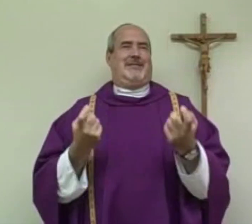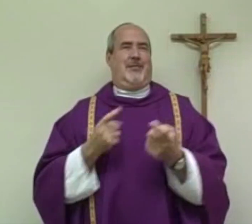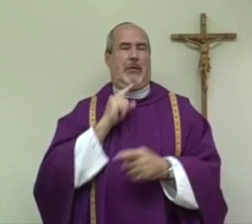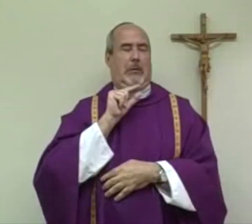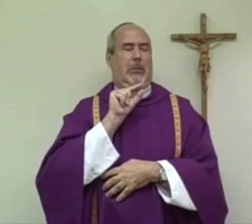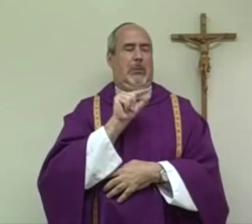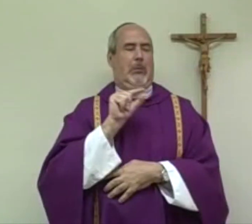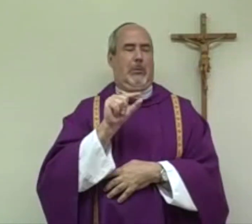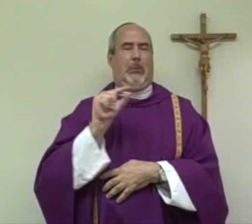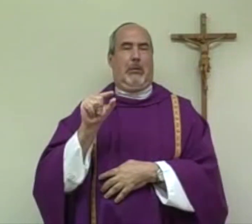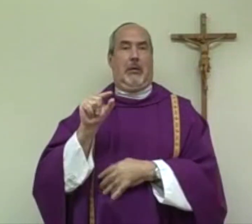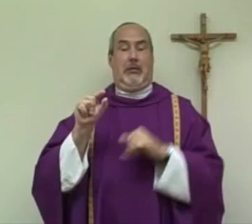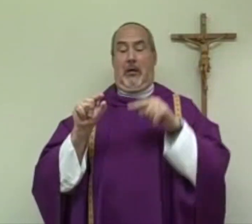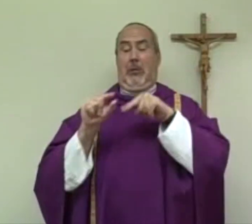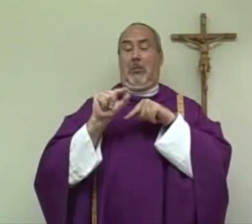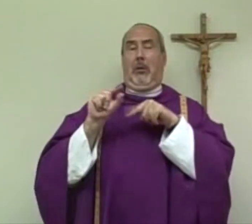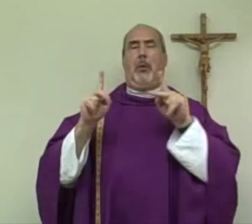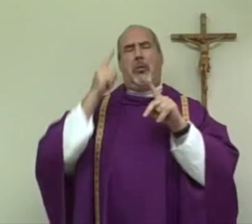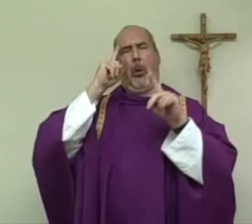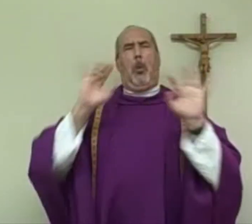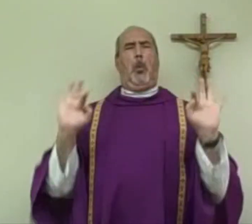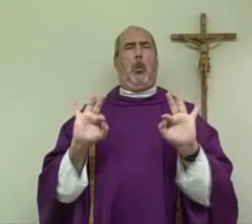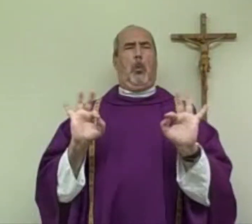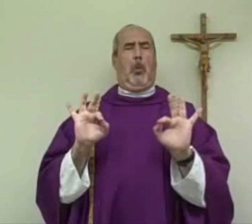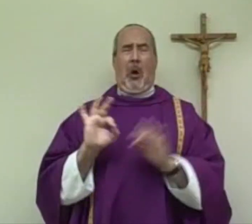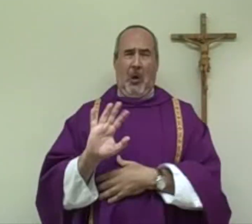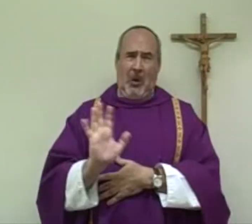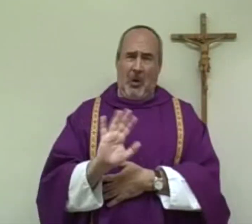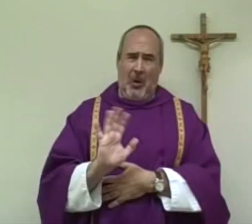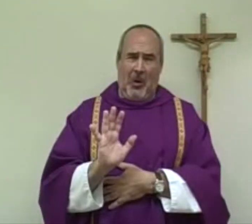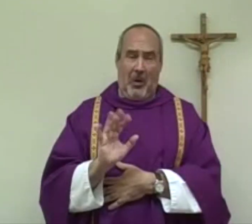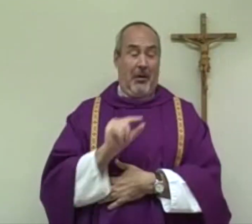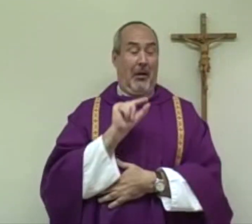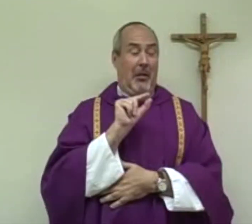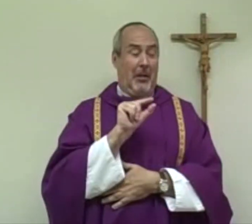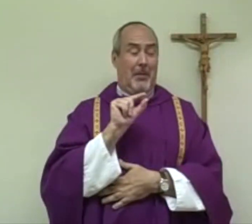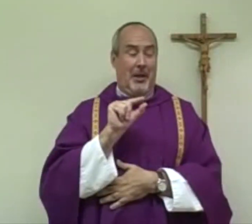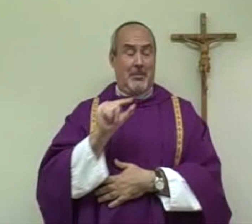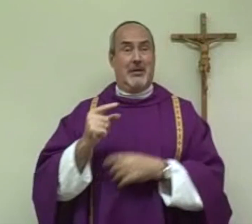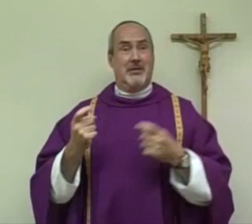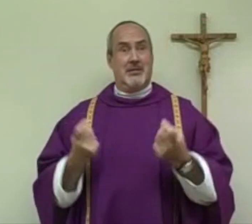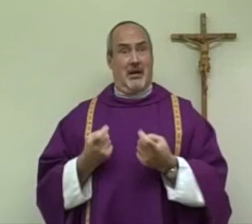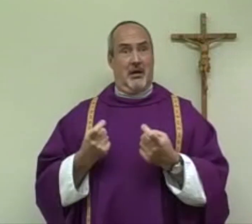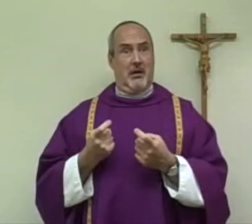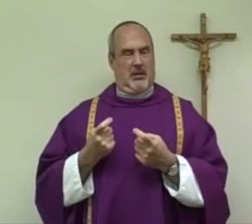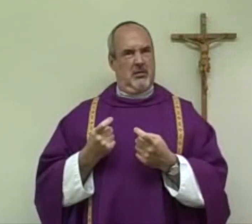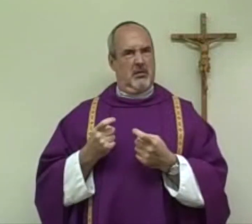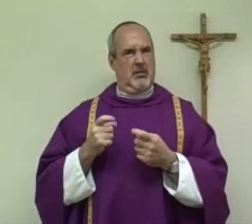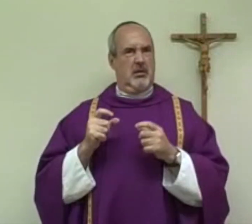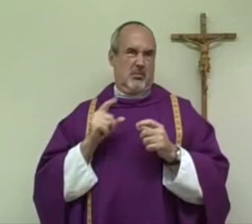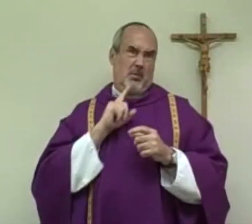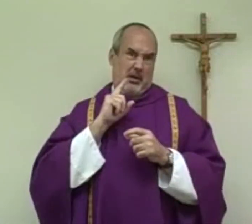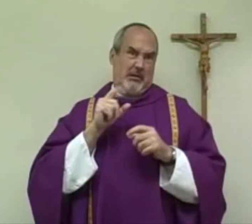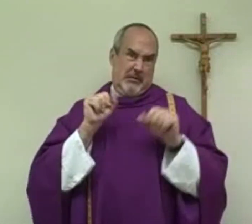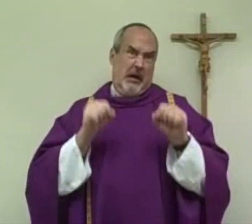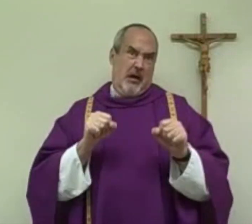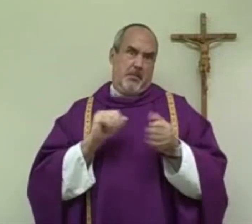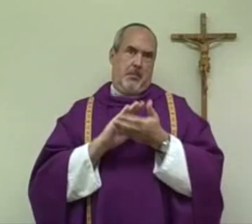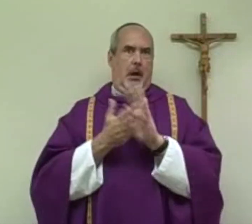we tend to do little sins along the way and think that they're nothing. And those little sins